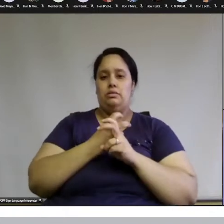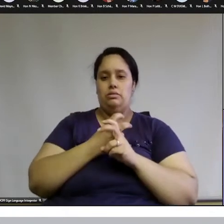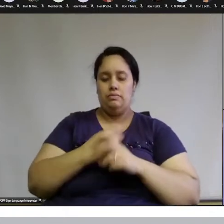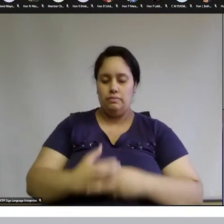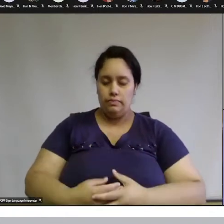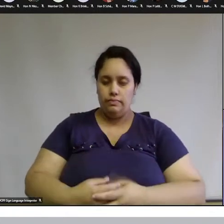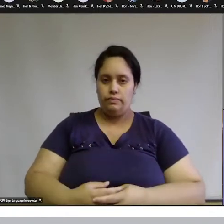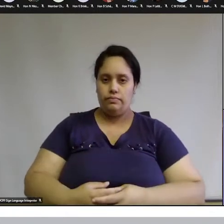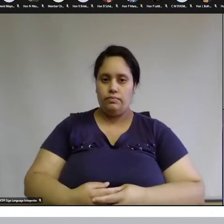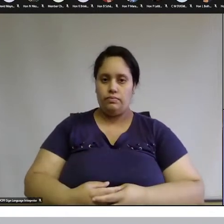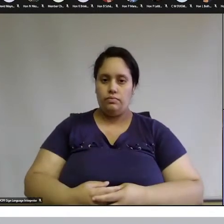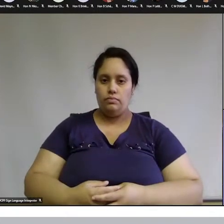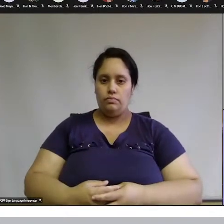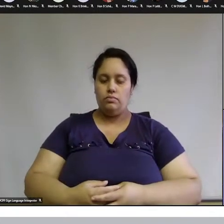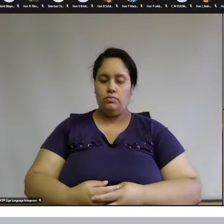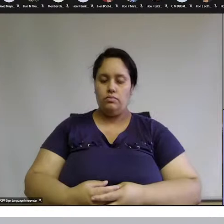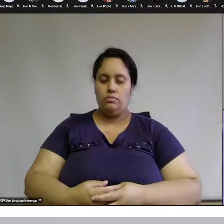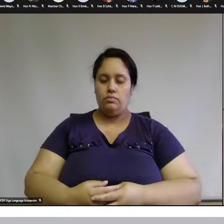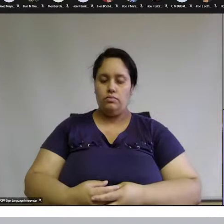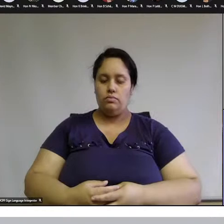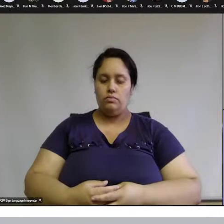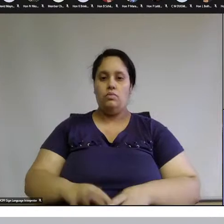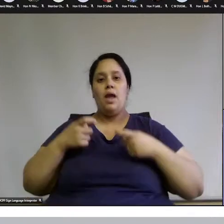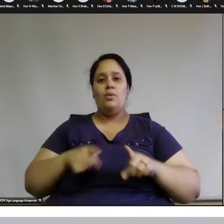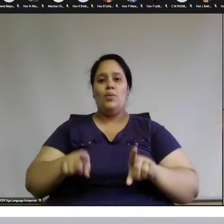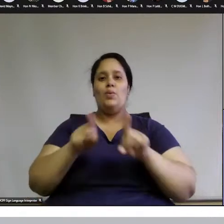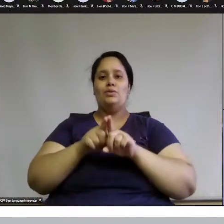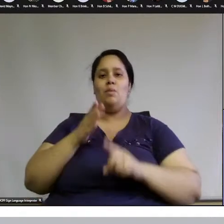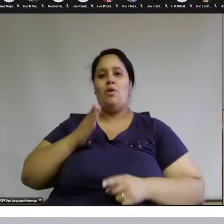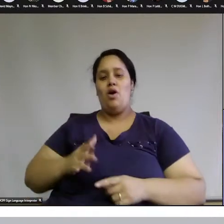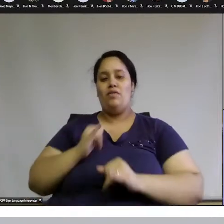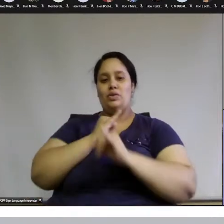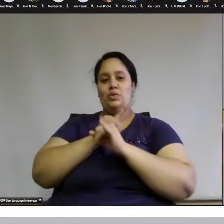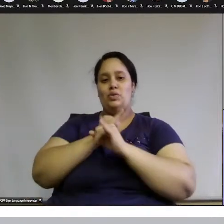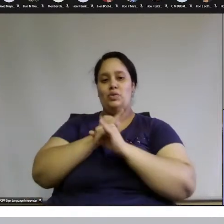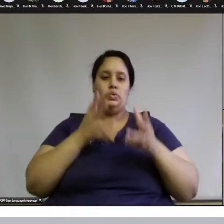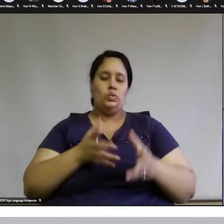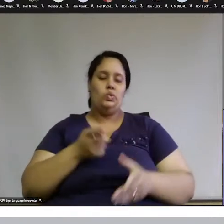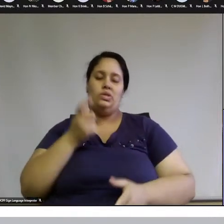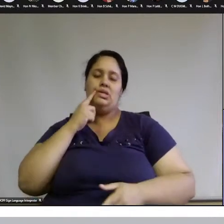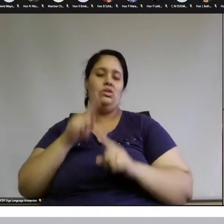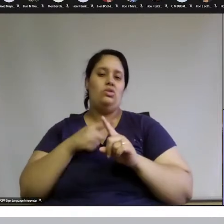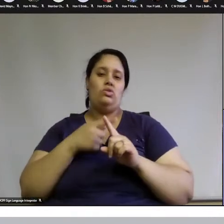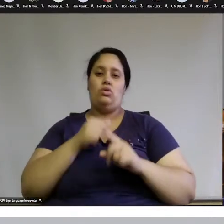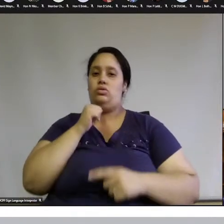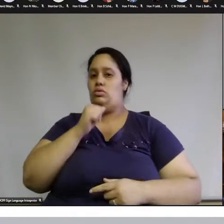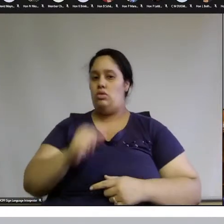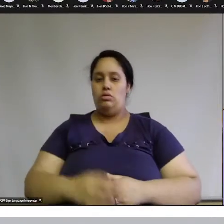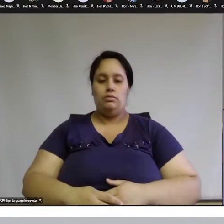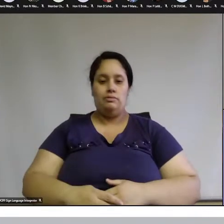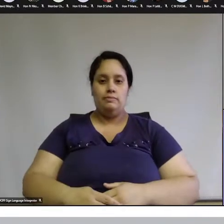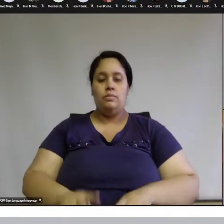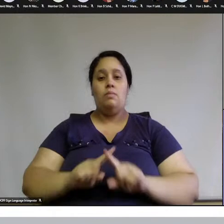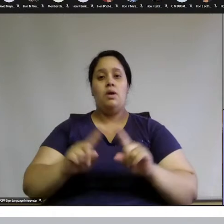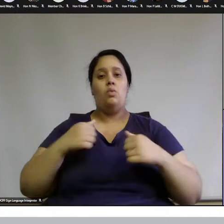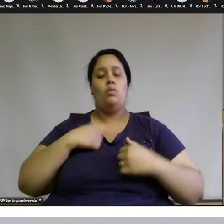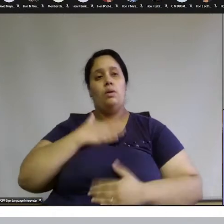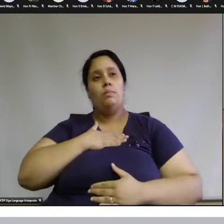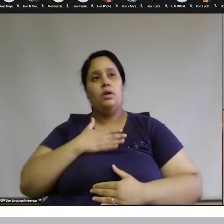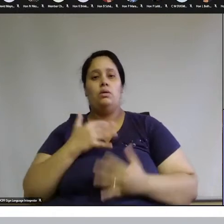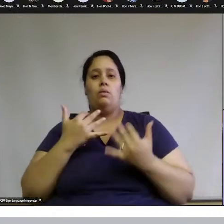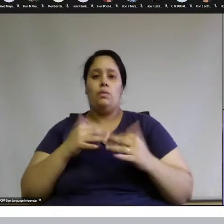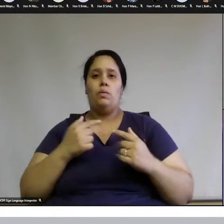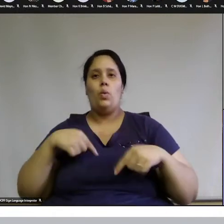tough, and to manage those on behalf of this institution, it's not an easy task. But we appreciate that we